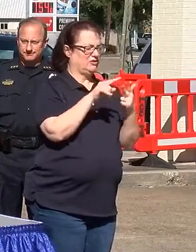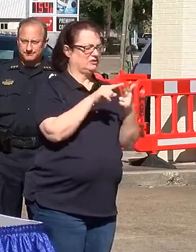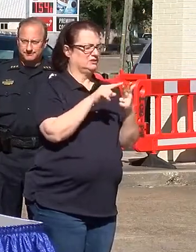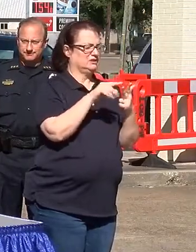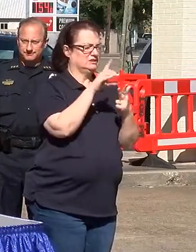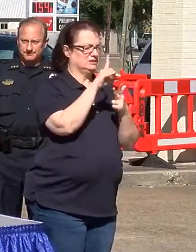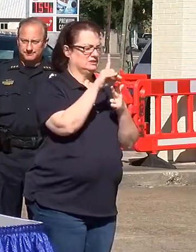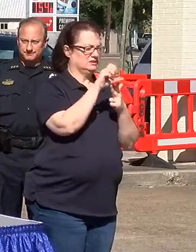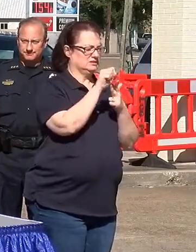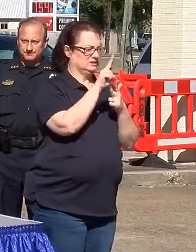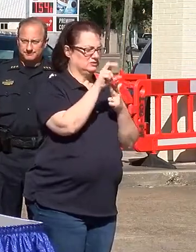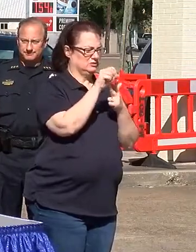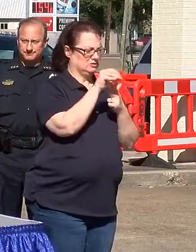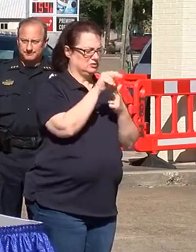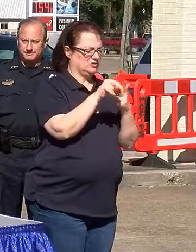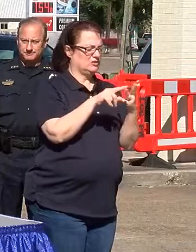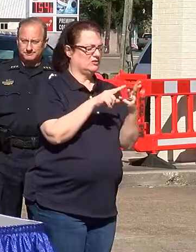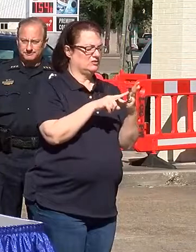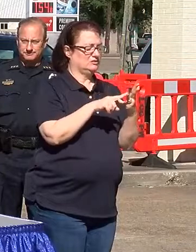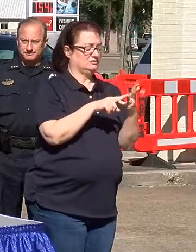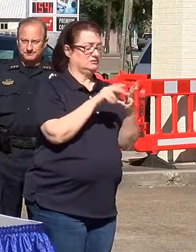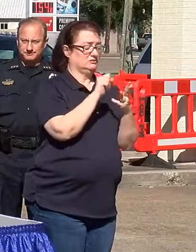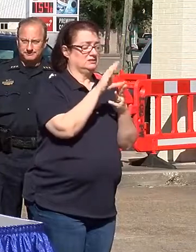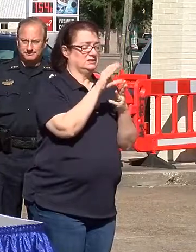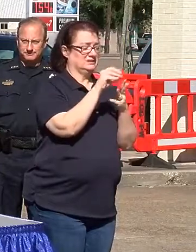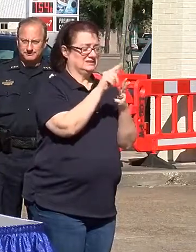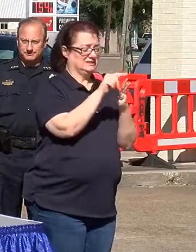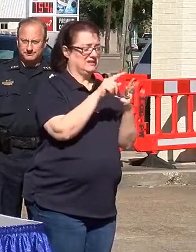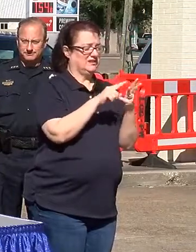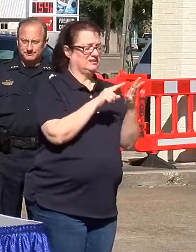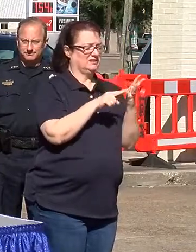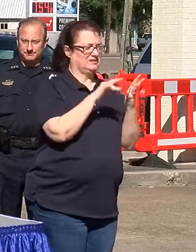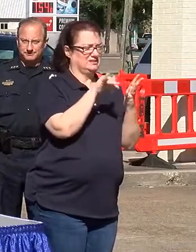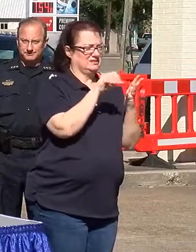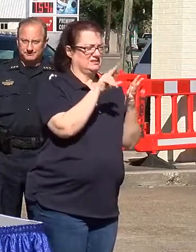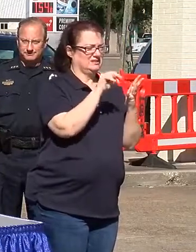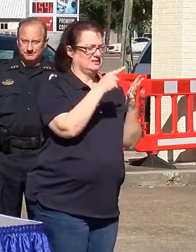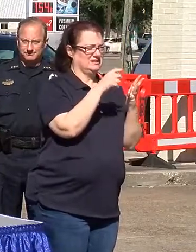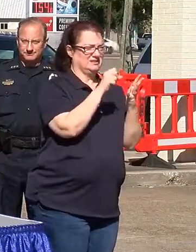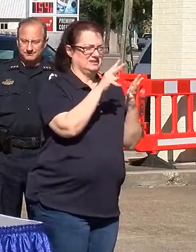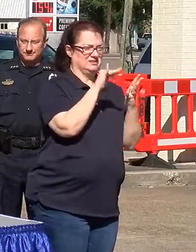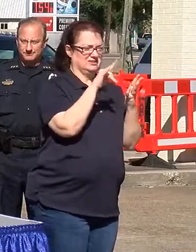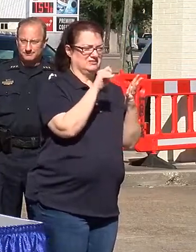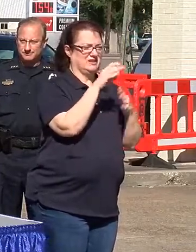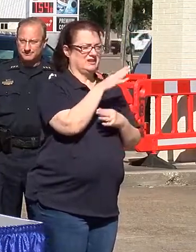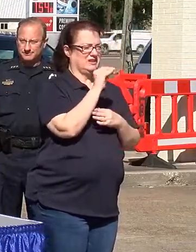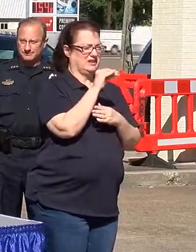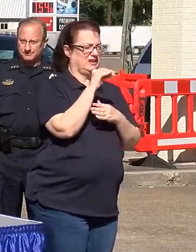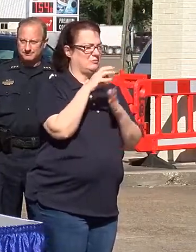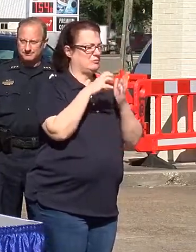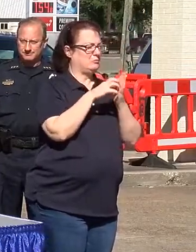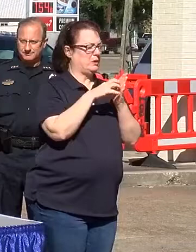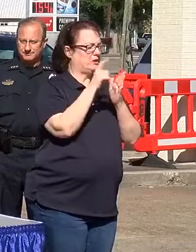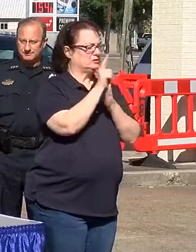Jan Scott Richard of Scott, and Ken Ritter of Youngsville. We also have our city parish attorney, Greg Logan, with us here